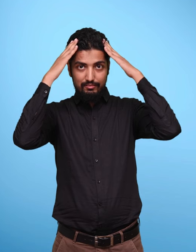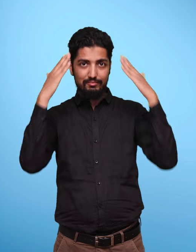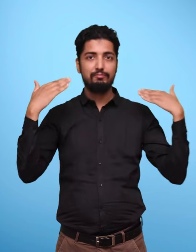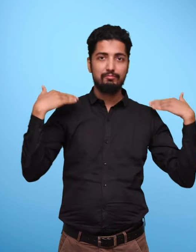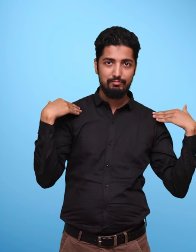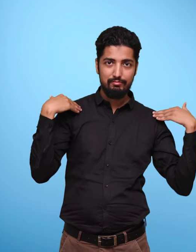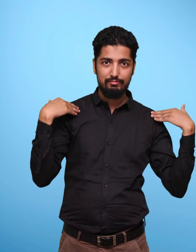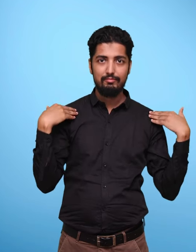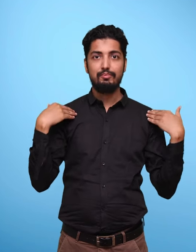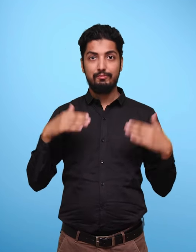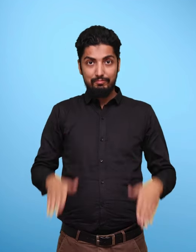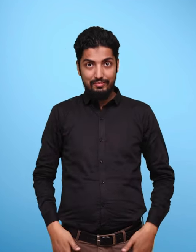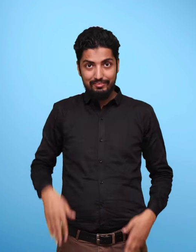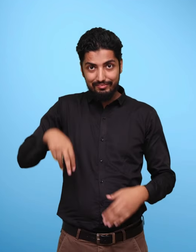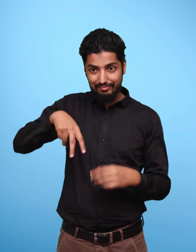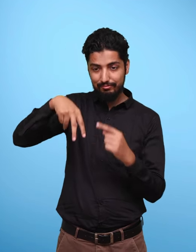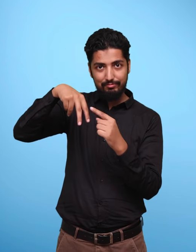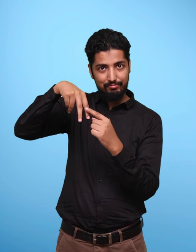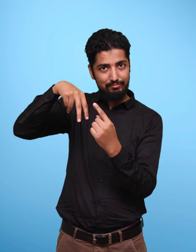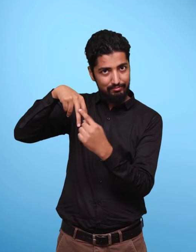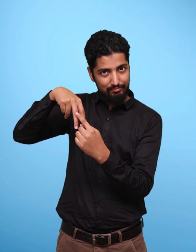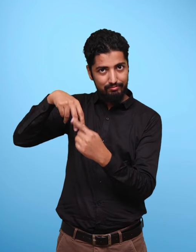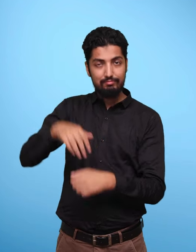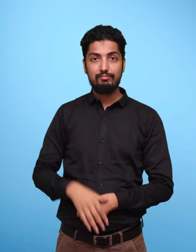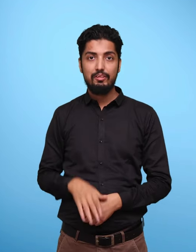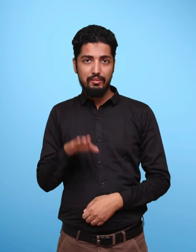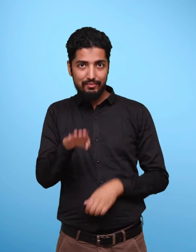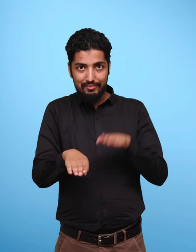Head, shoulders, knees, and toes.